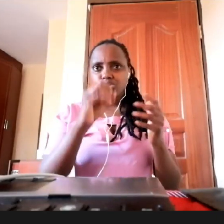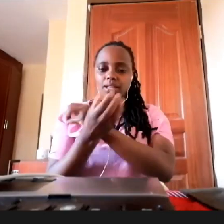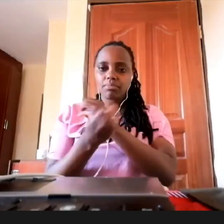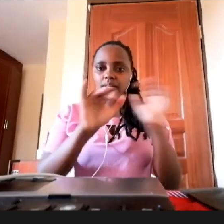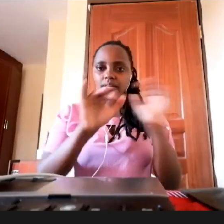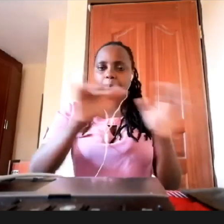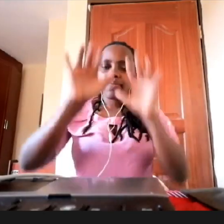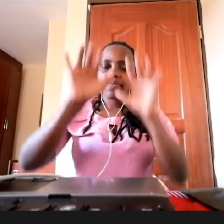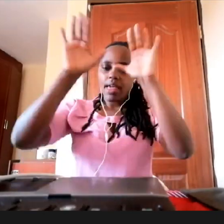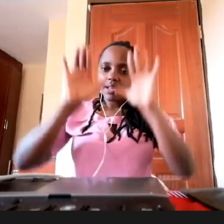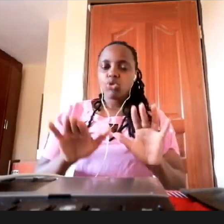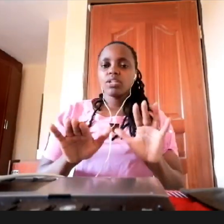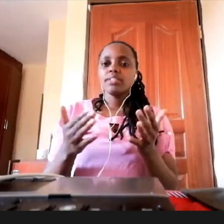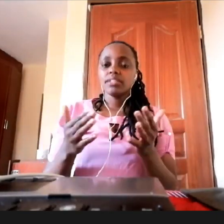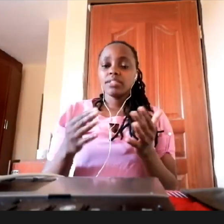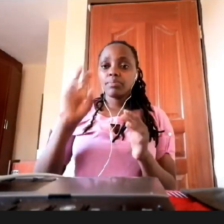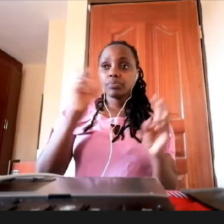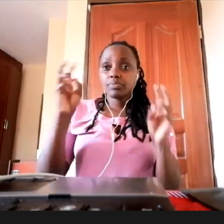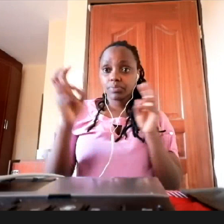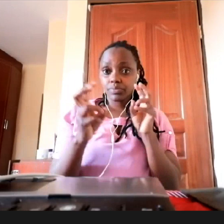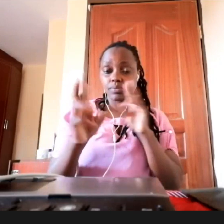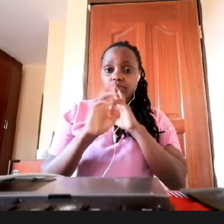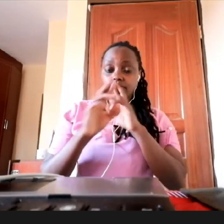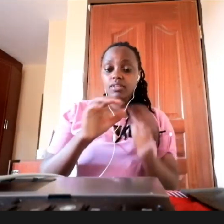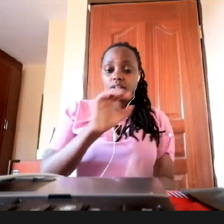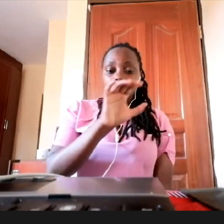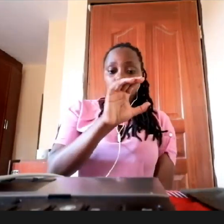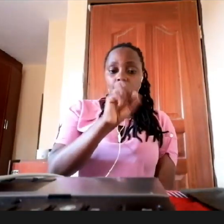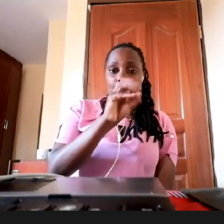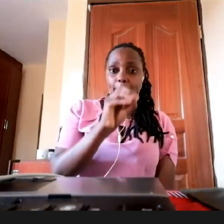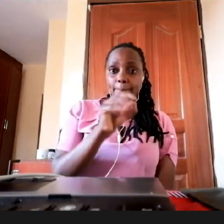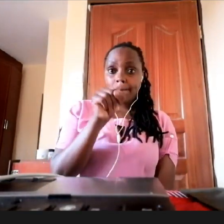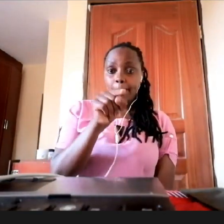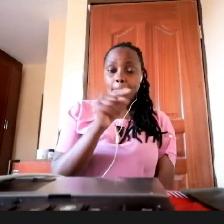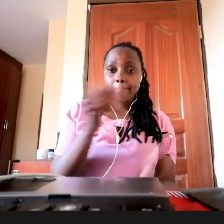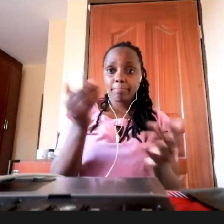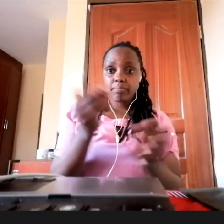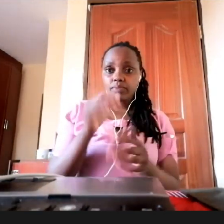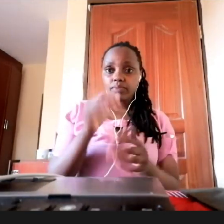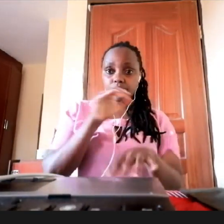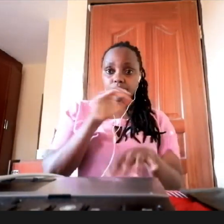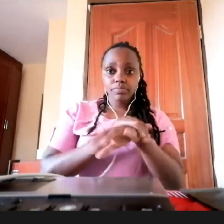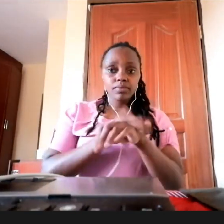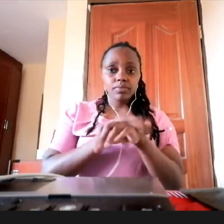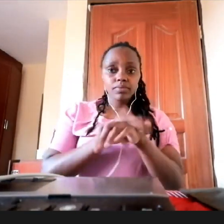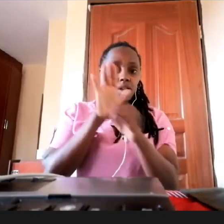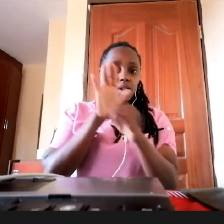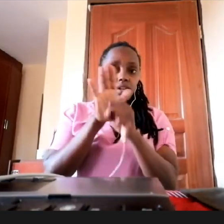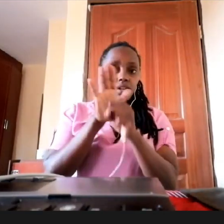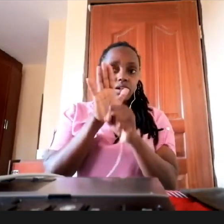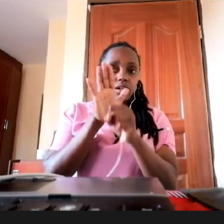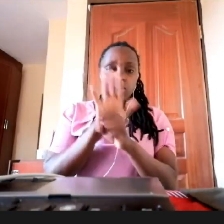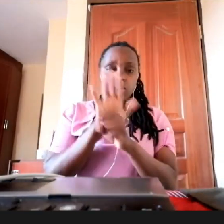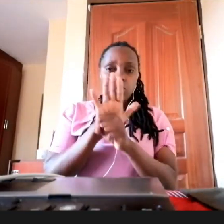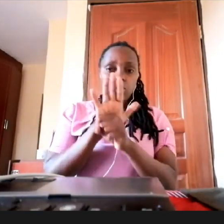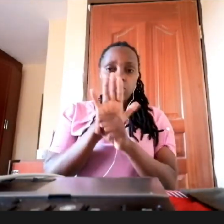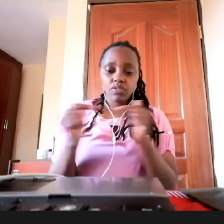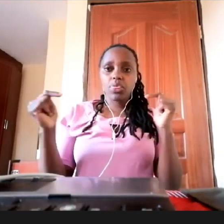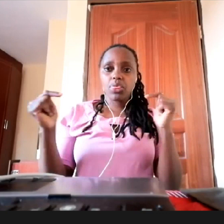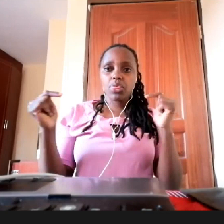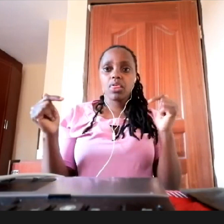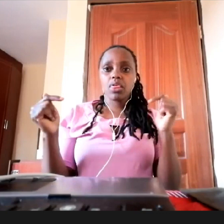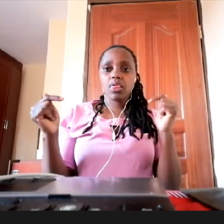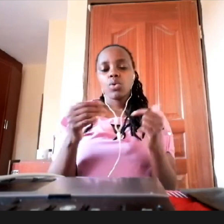aspect of the reporting, especially by CSOs, and this is where we get a lot of antagonism, especially with state